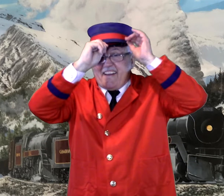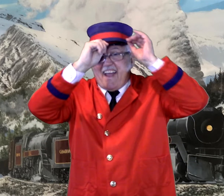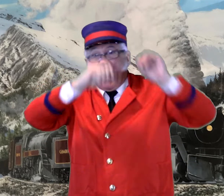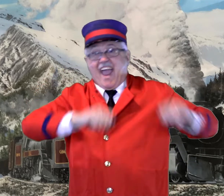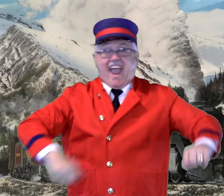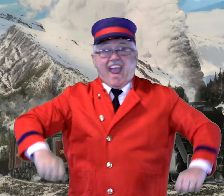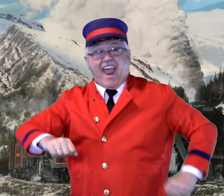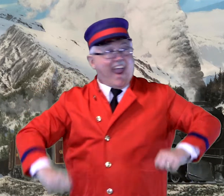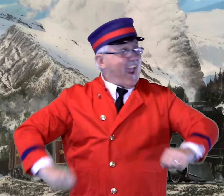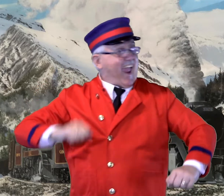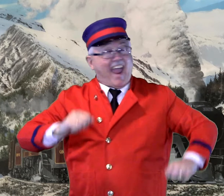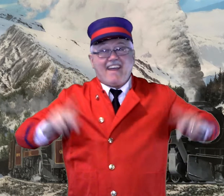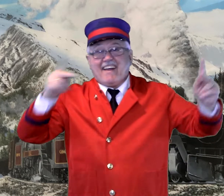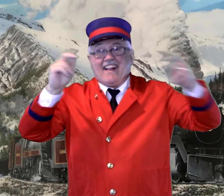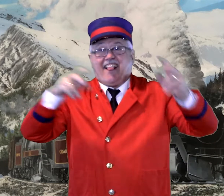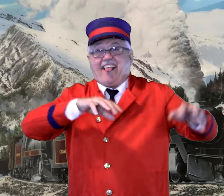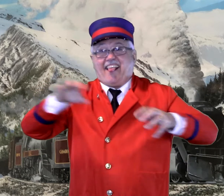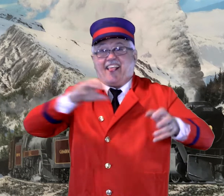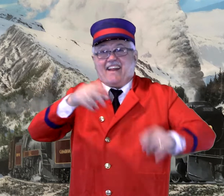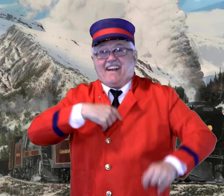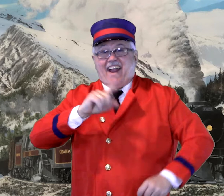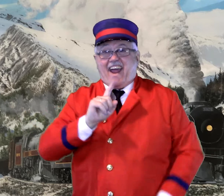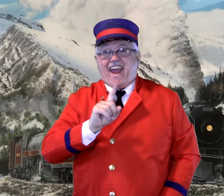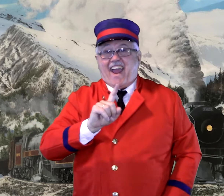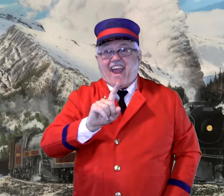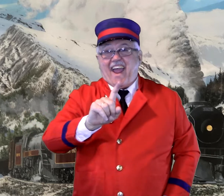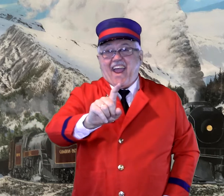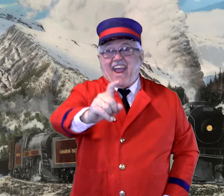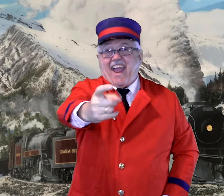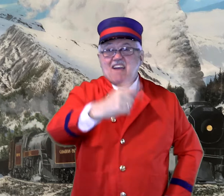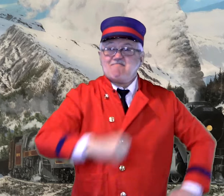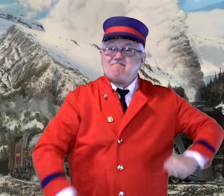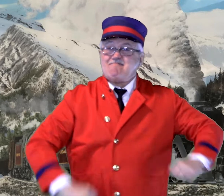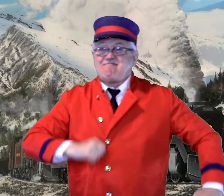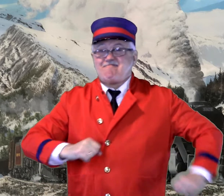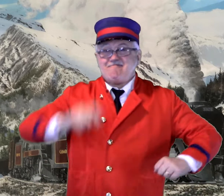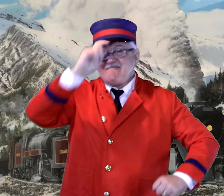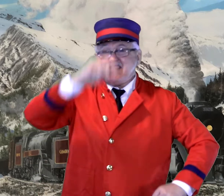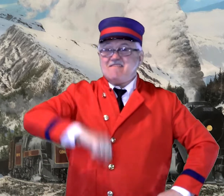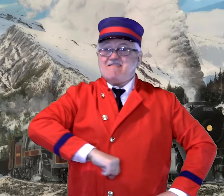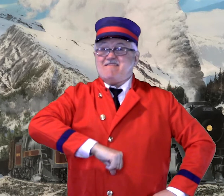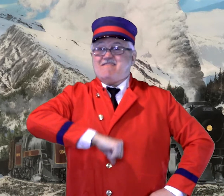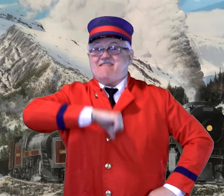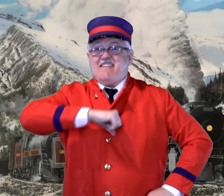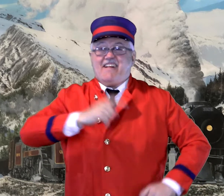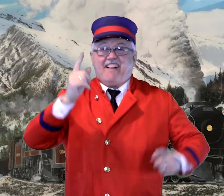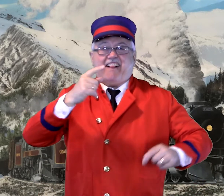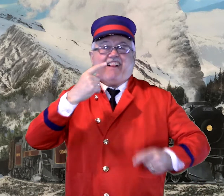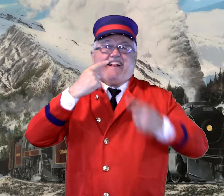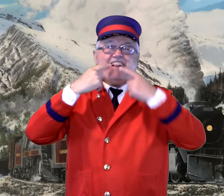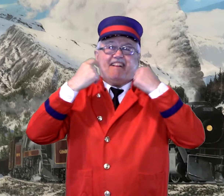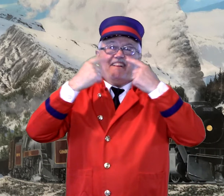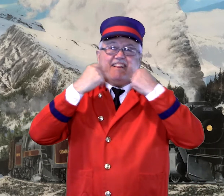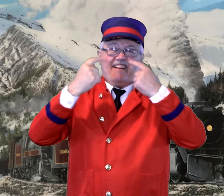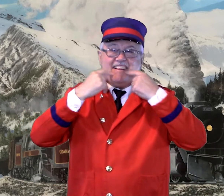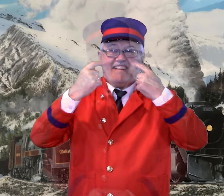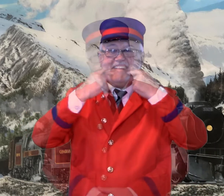and with that conductor's hat on his head, strutted proudly up and down the aisle of the passenger car. He was very pleased